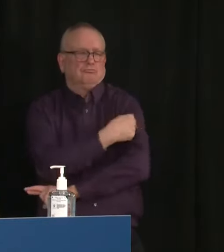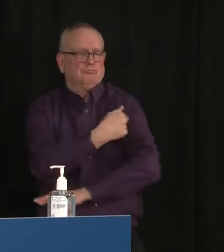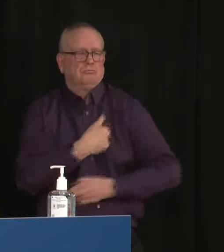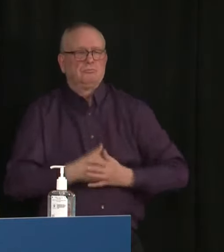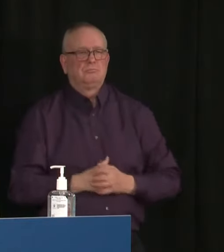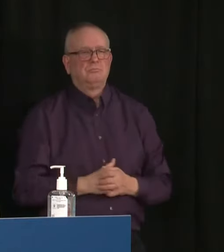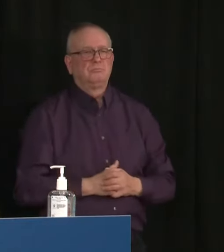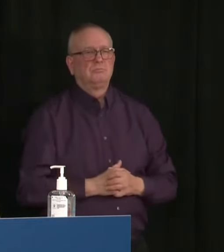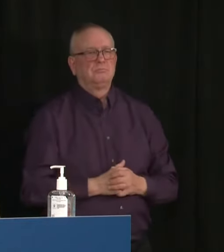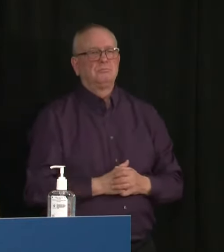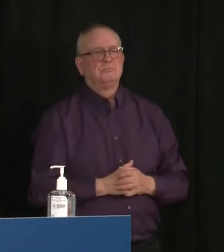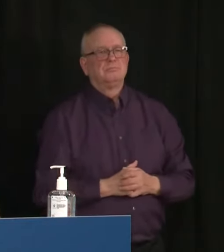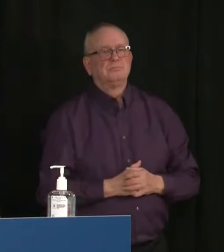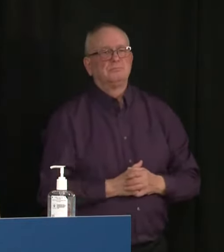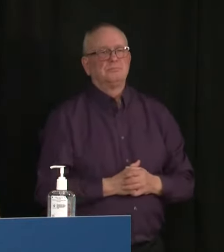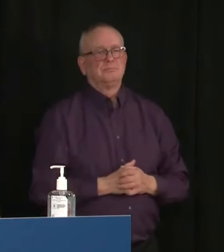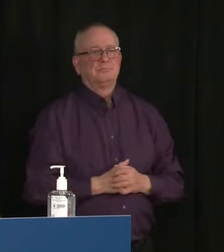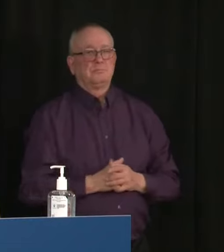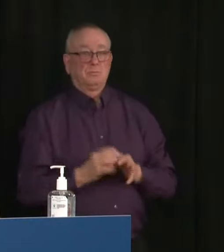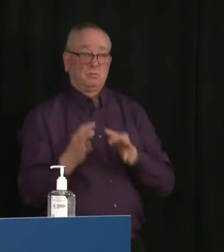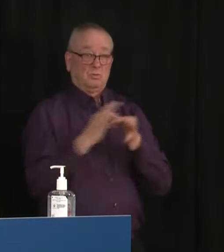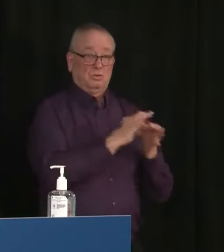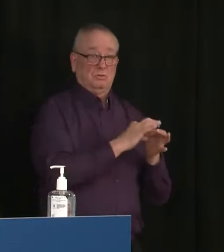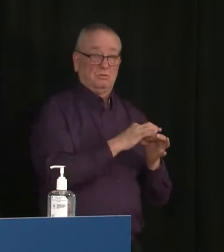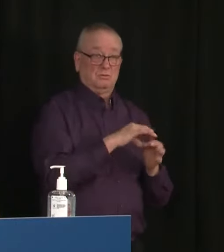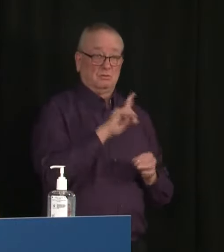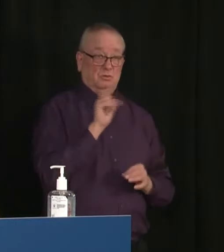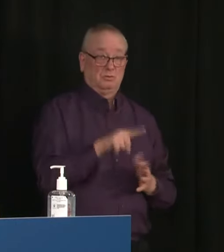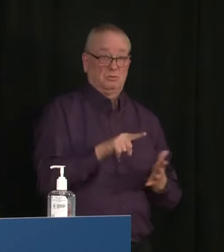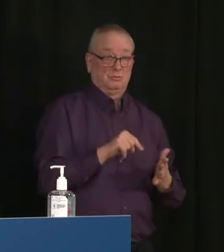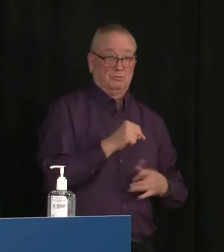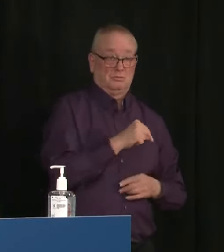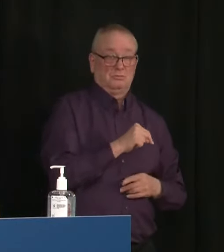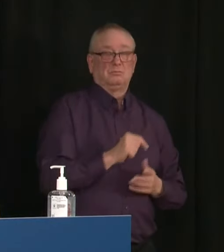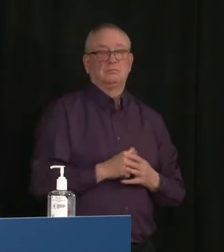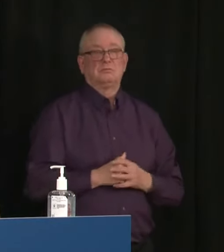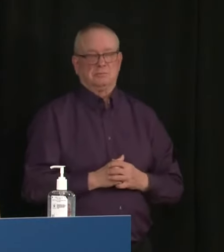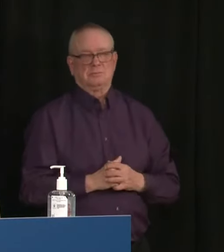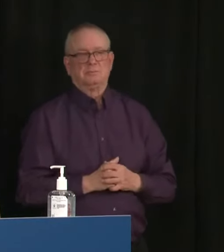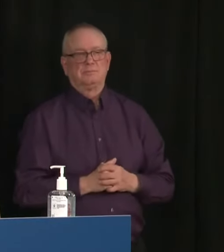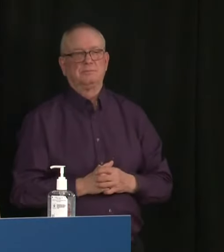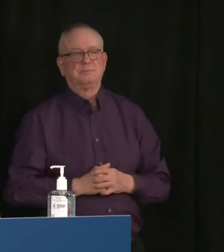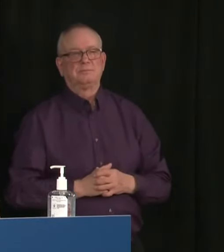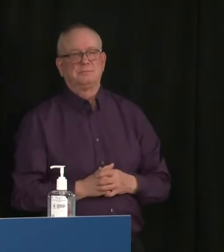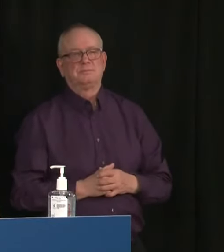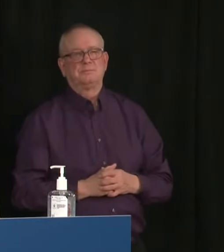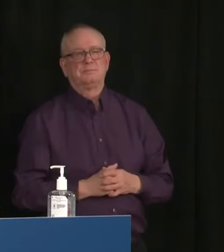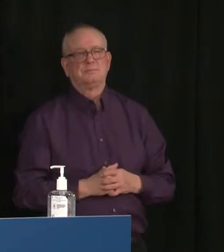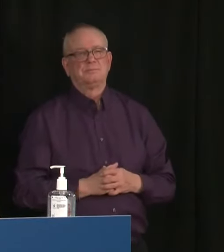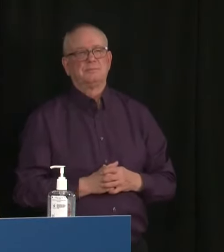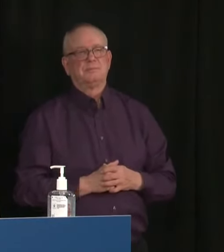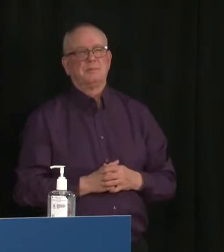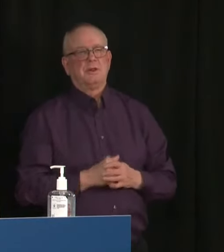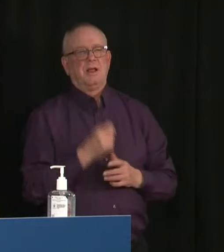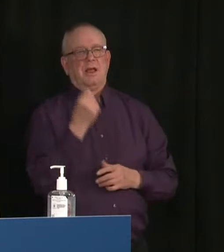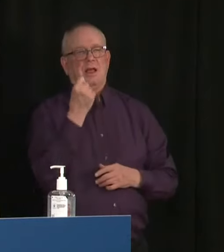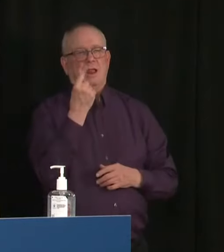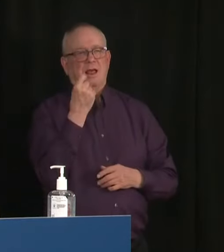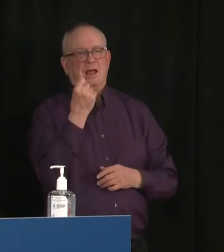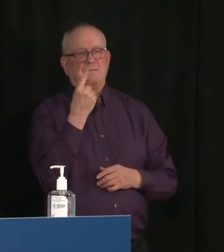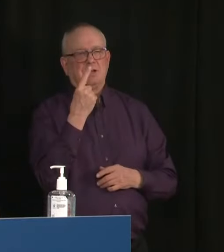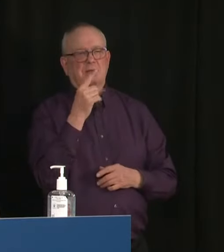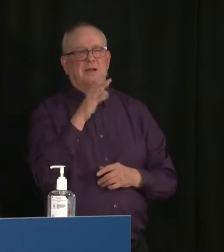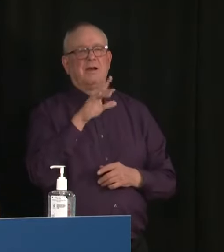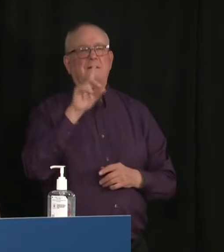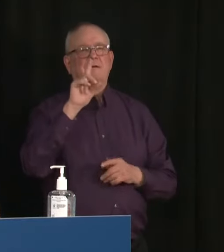there a follow-up question? Definitely. And so the leaders of 11 First Nations and Métis settlements are calling